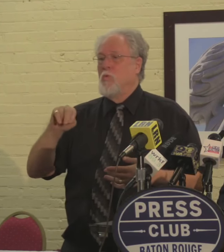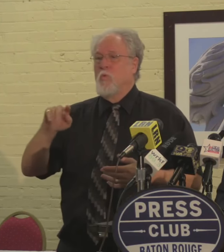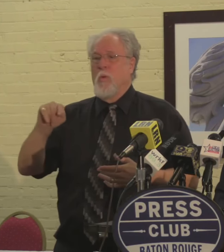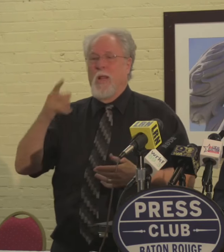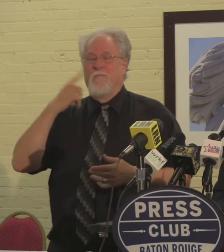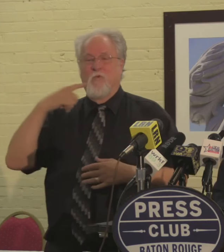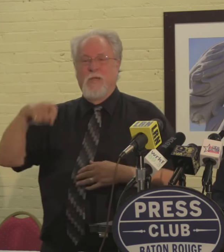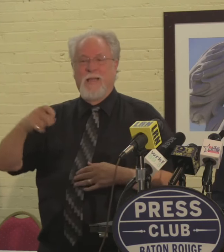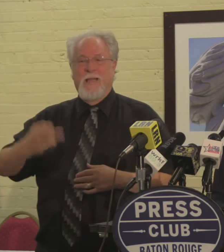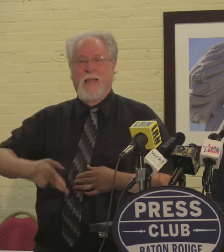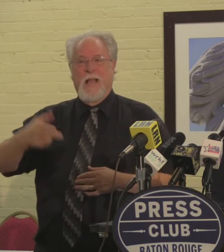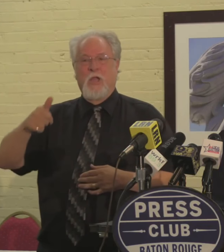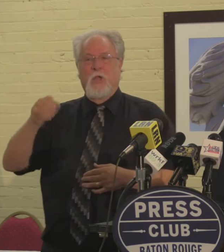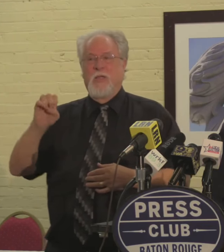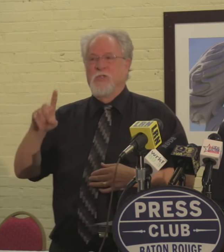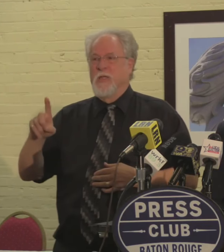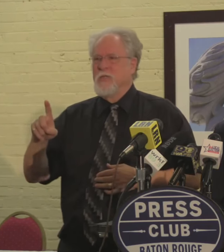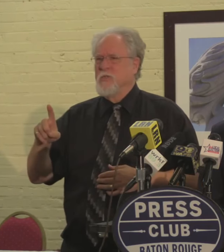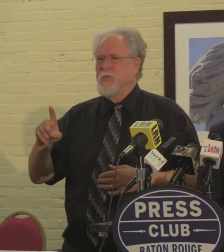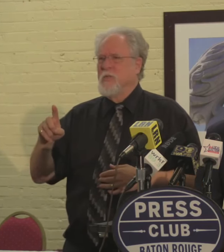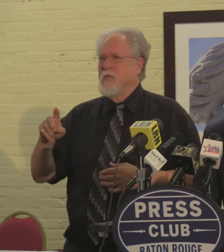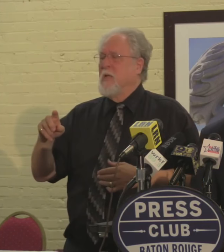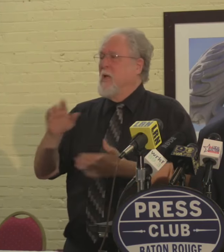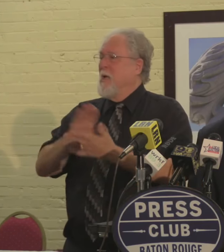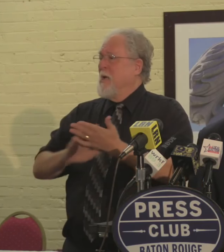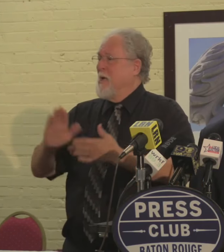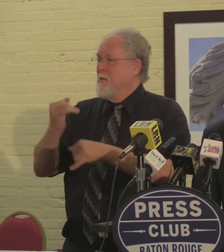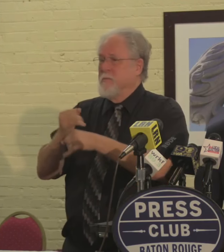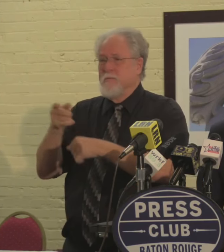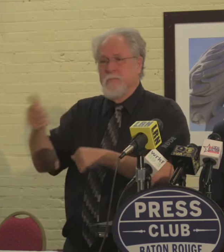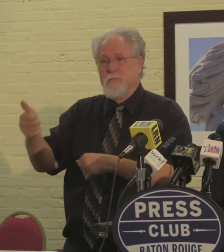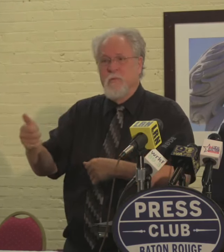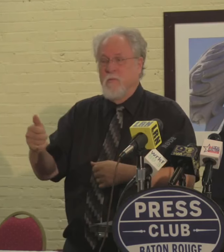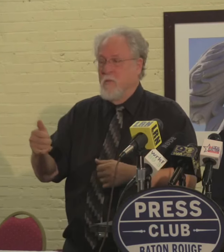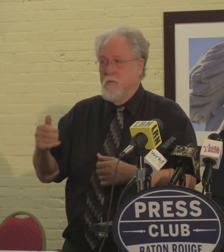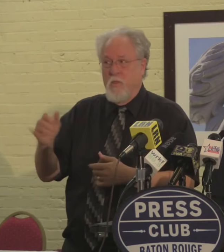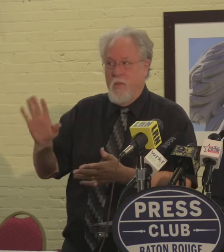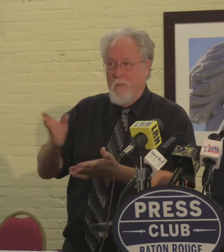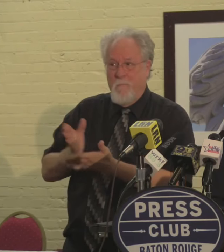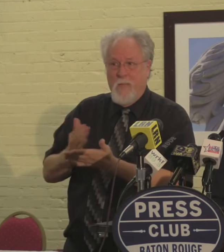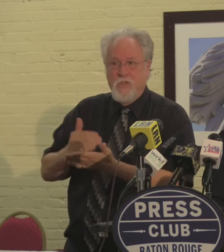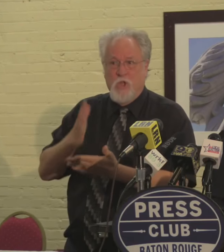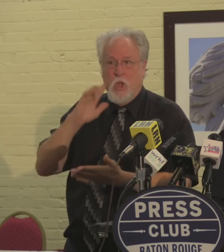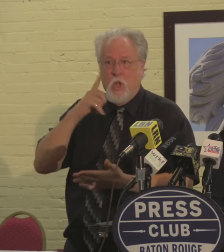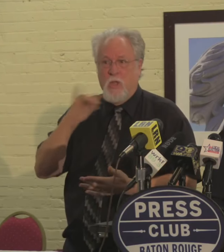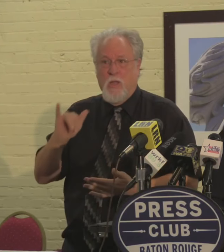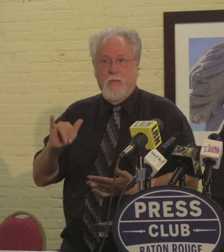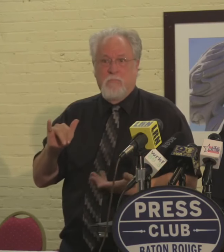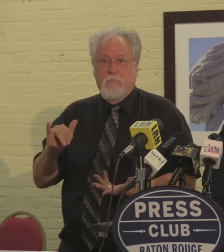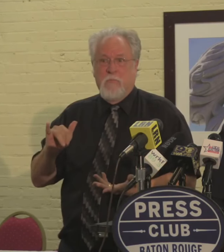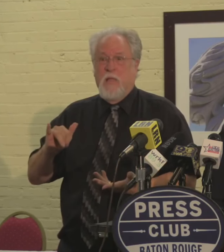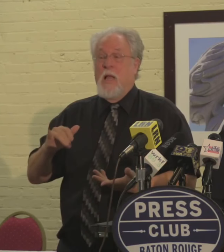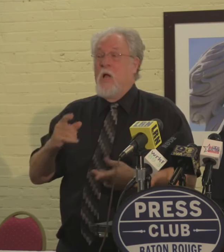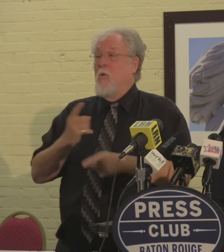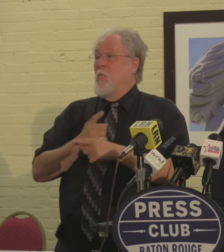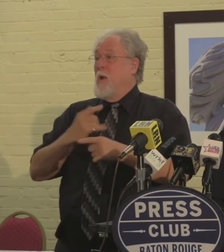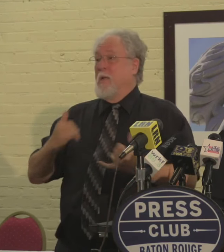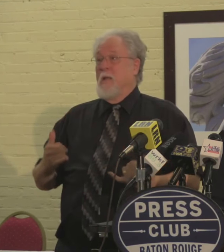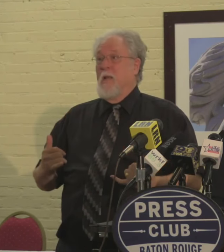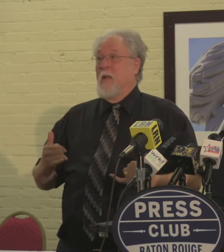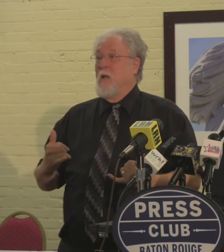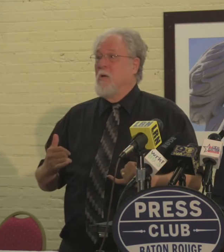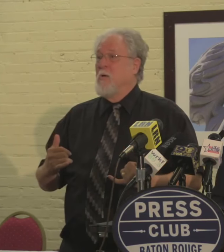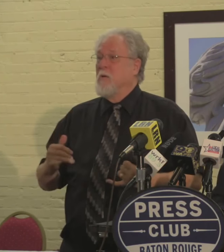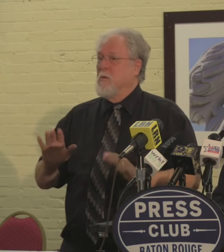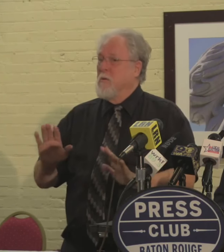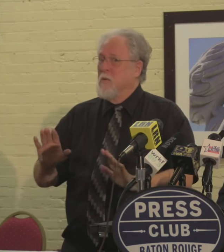higher education students. Higher education institutions won't know what their budget is going to be. And right now, and I